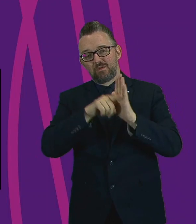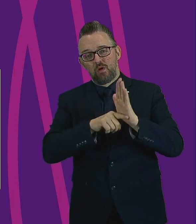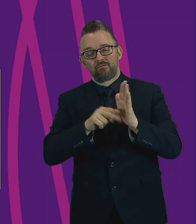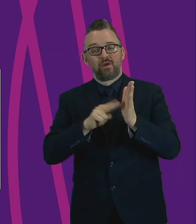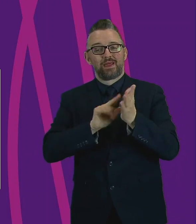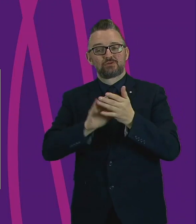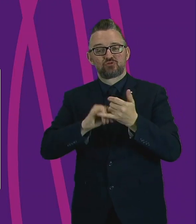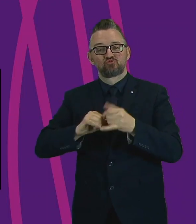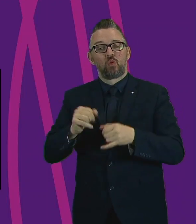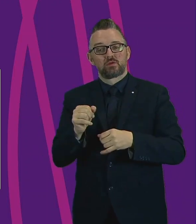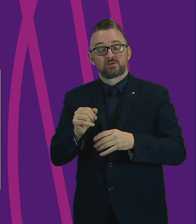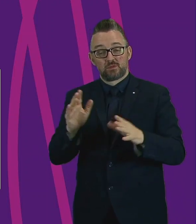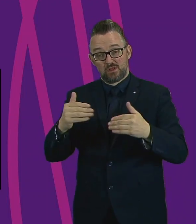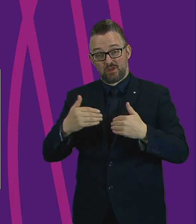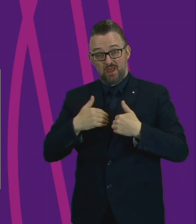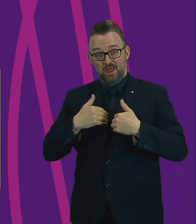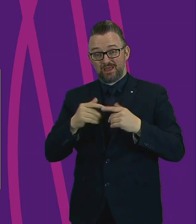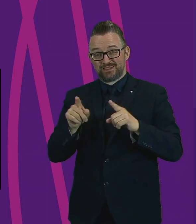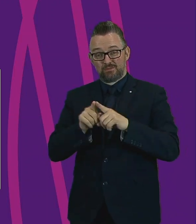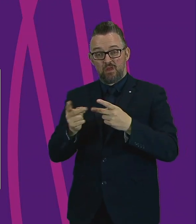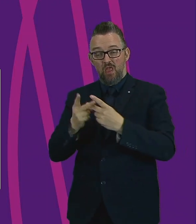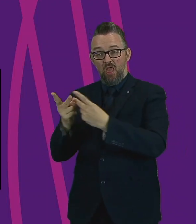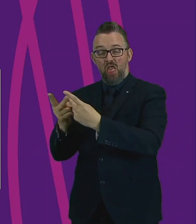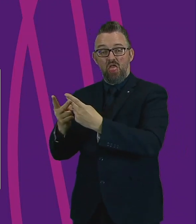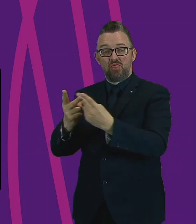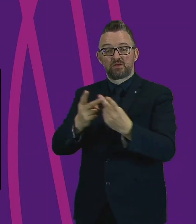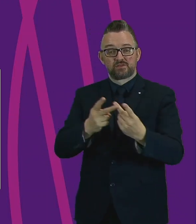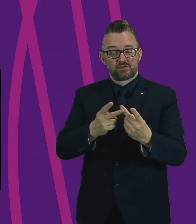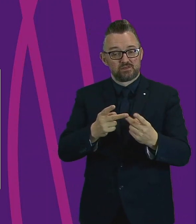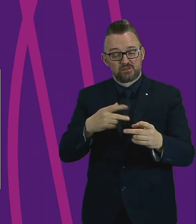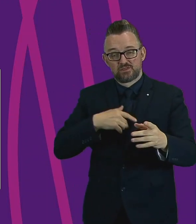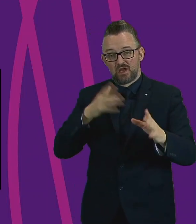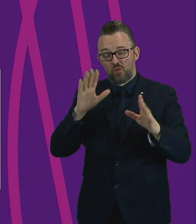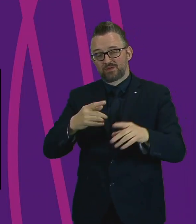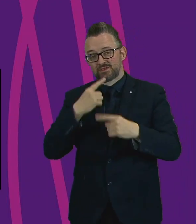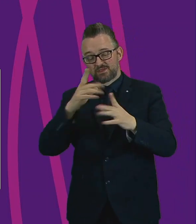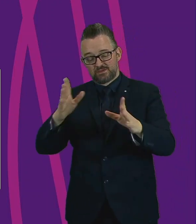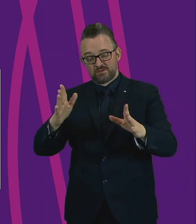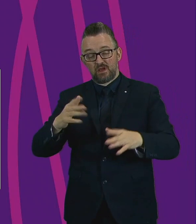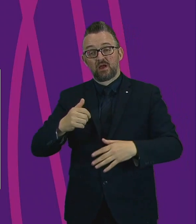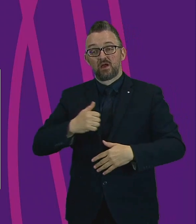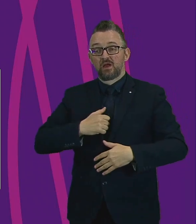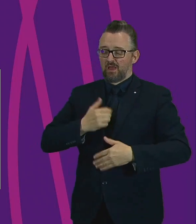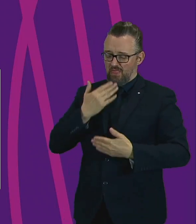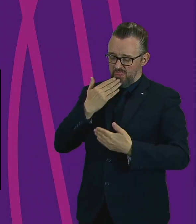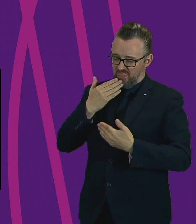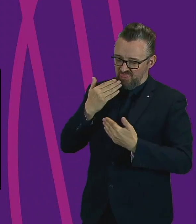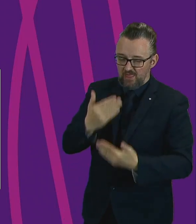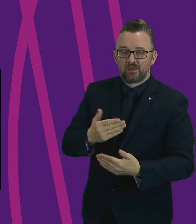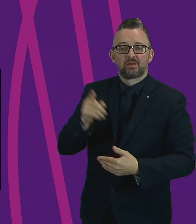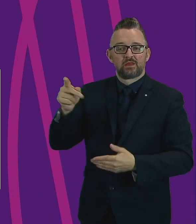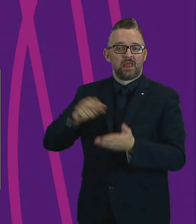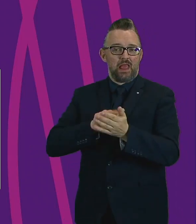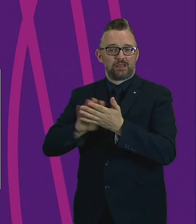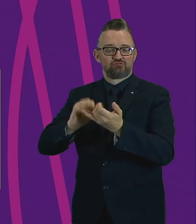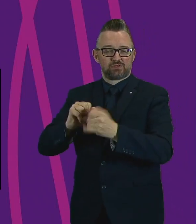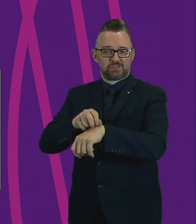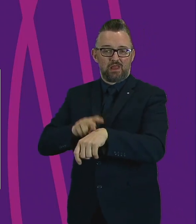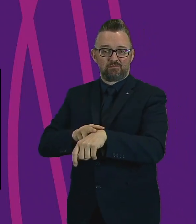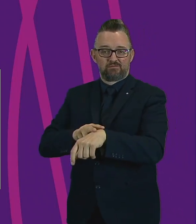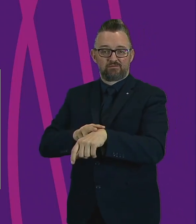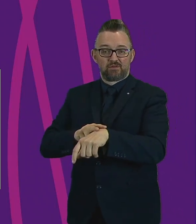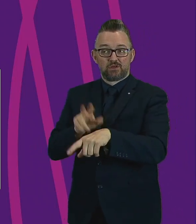Scotland. I, like other speakers, want to put on record my personal thanks to the key workers in my South Scotland region, as well as